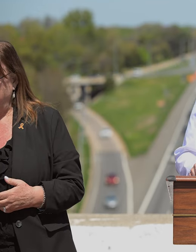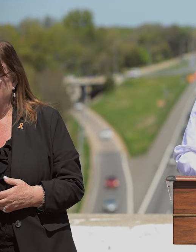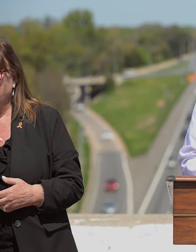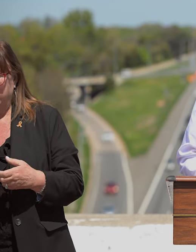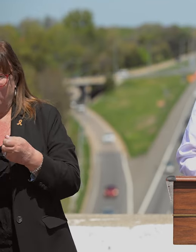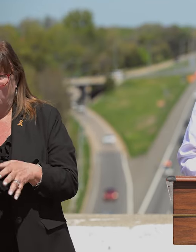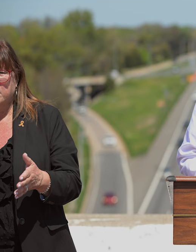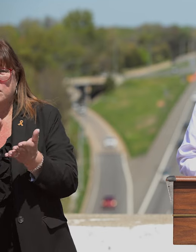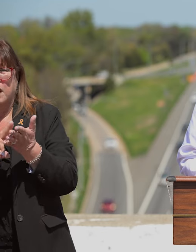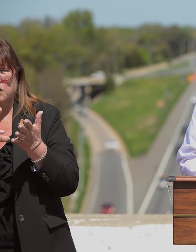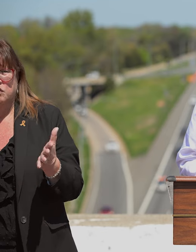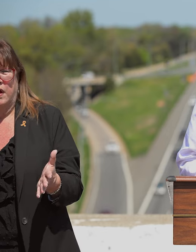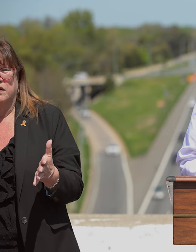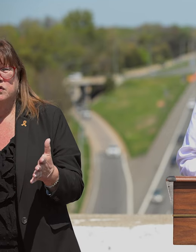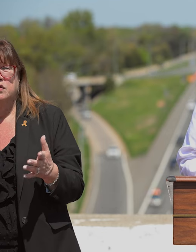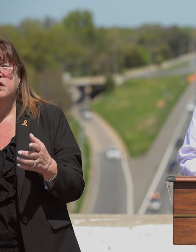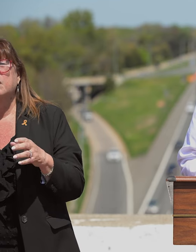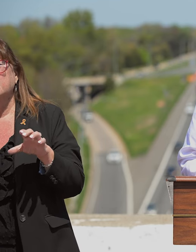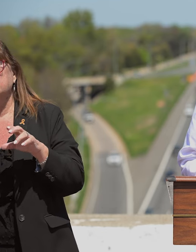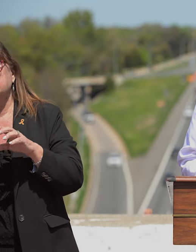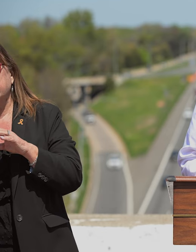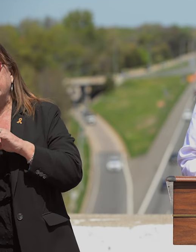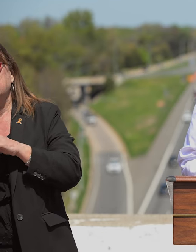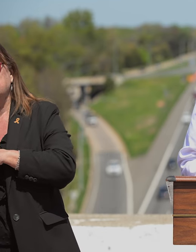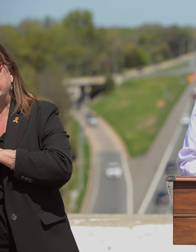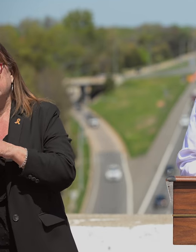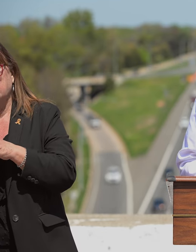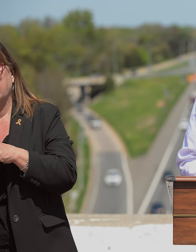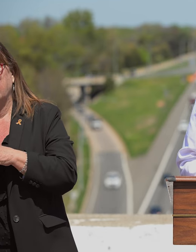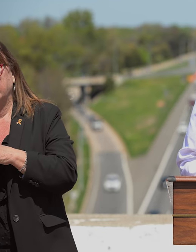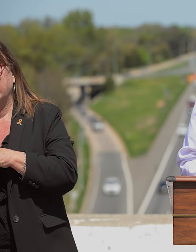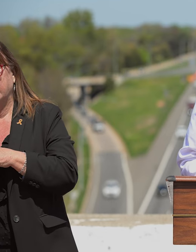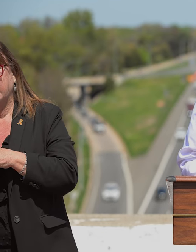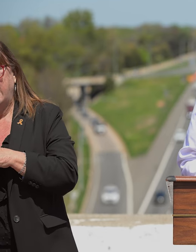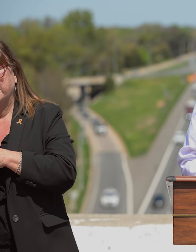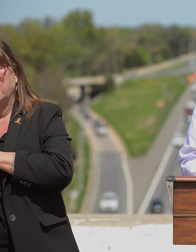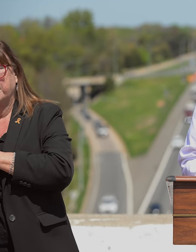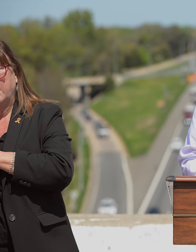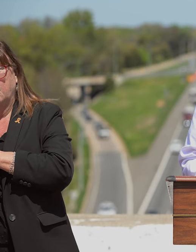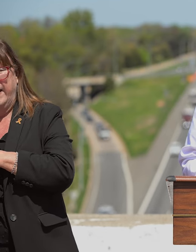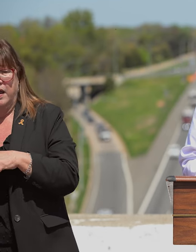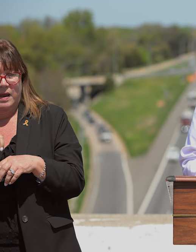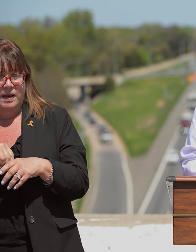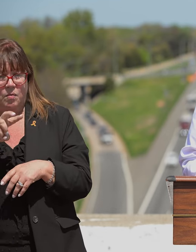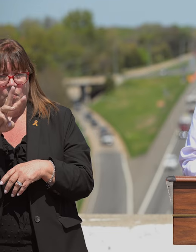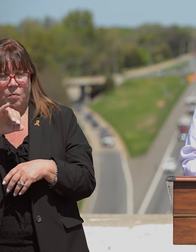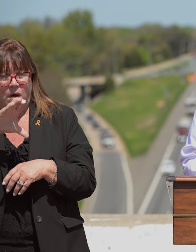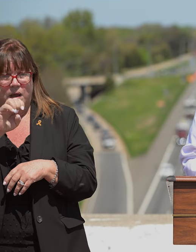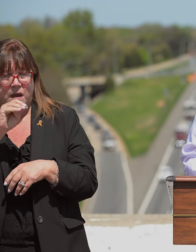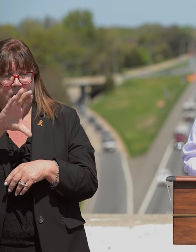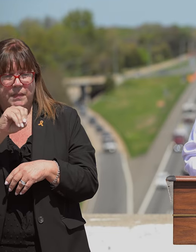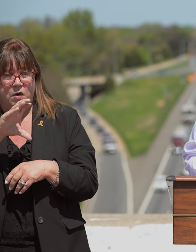we lost a contractor trimming trees along the Capitol Beltway. And in Wicomico County, a highway worker died after being struck